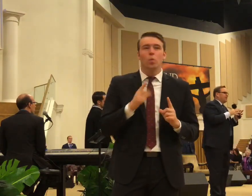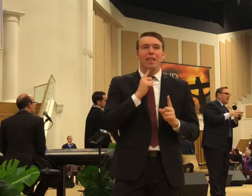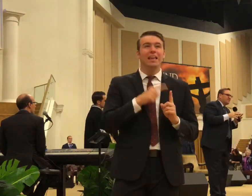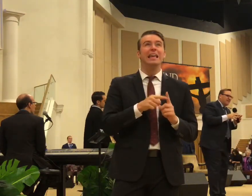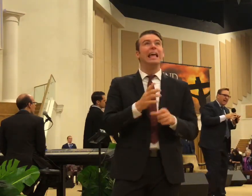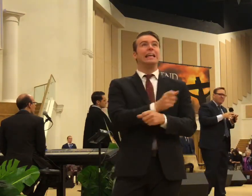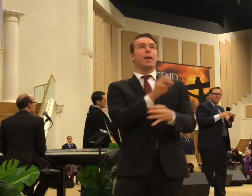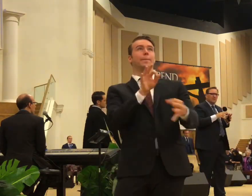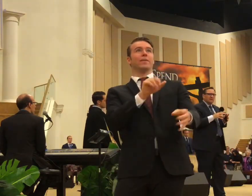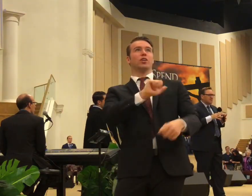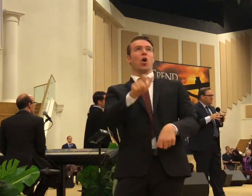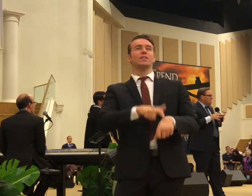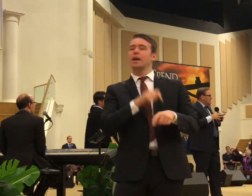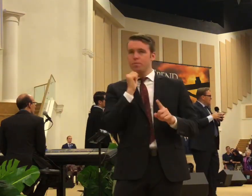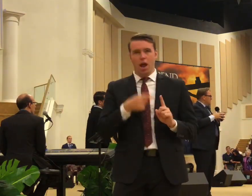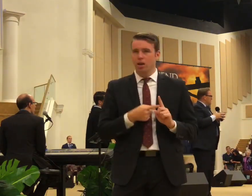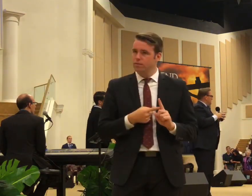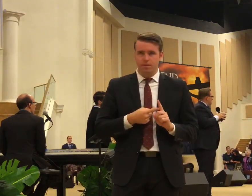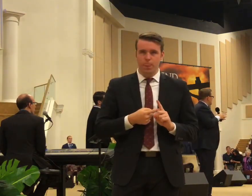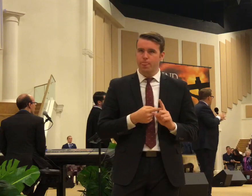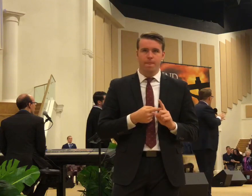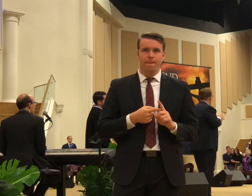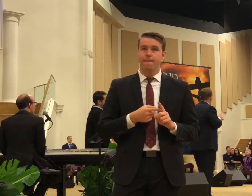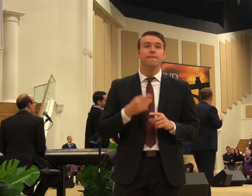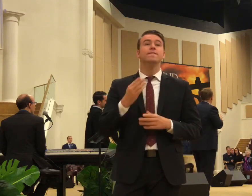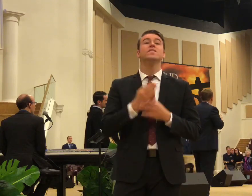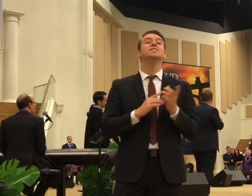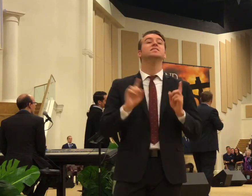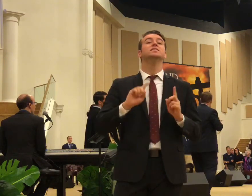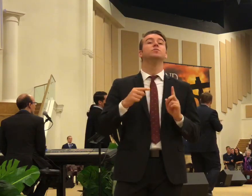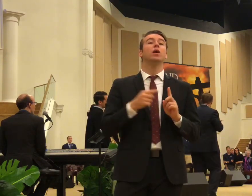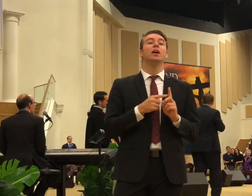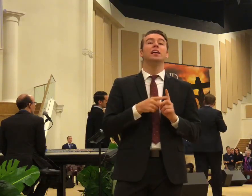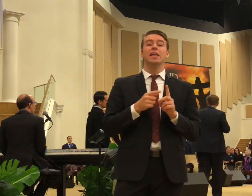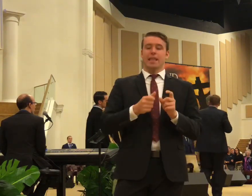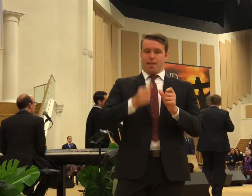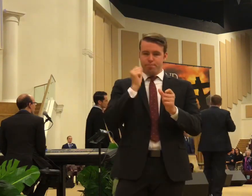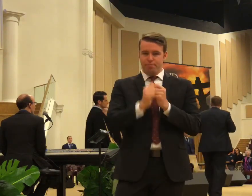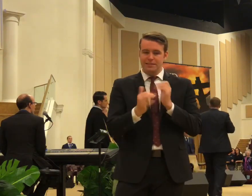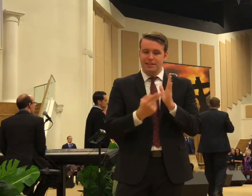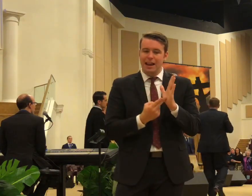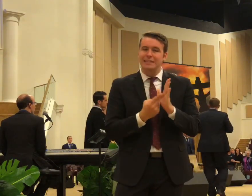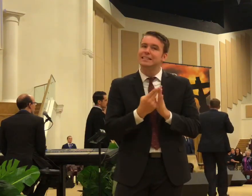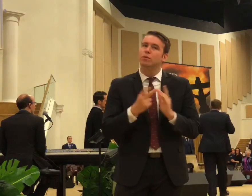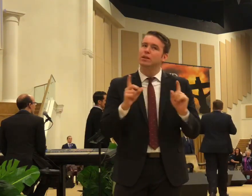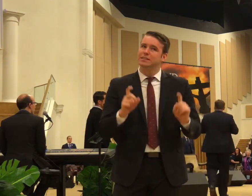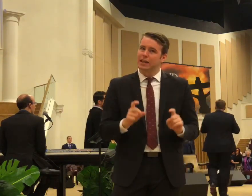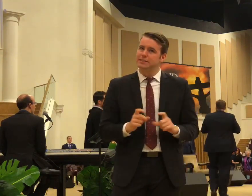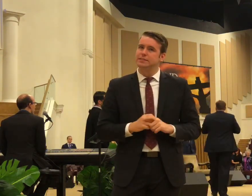get it perfect all the time, but somewhere he passed an integrity test